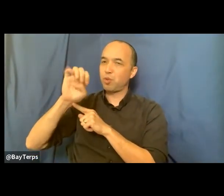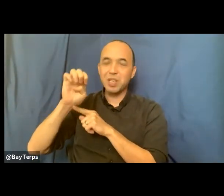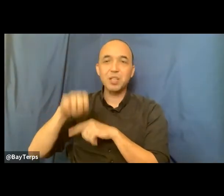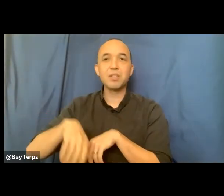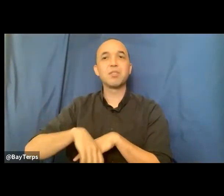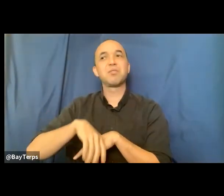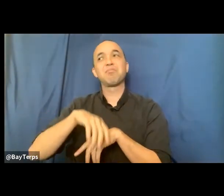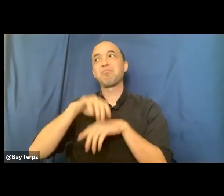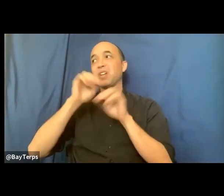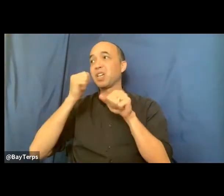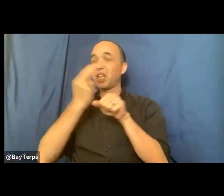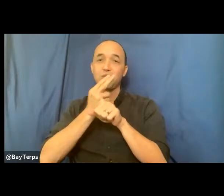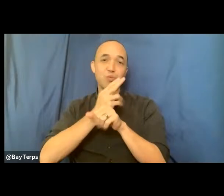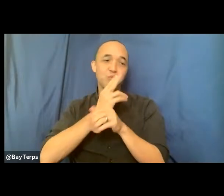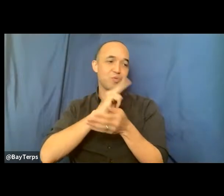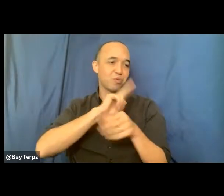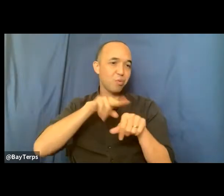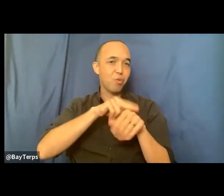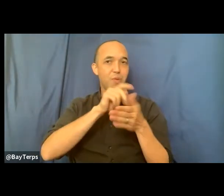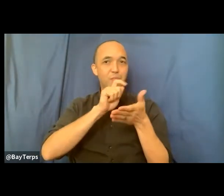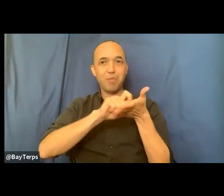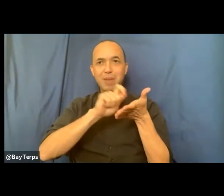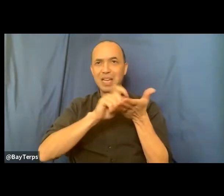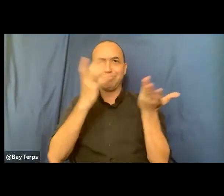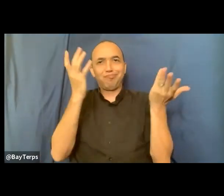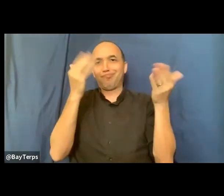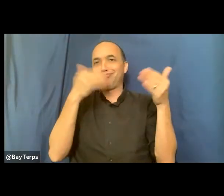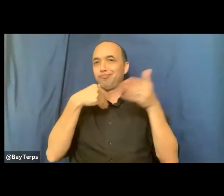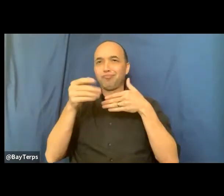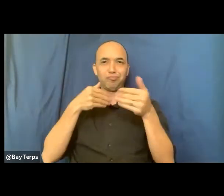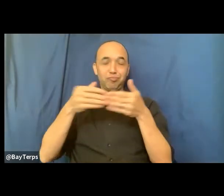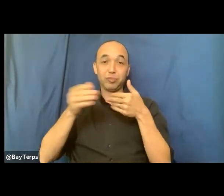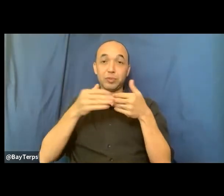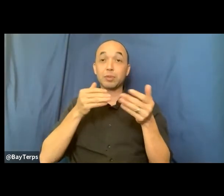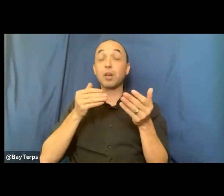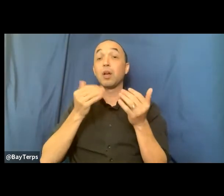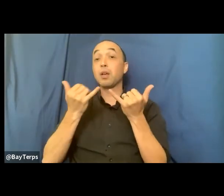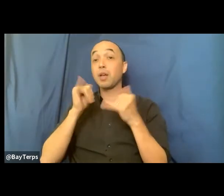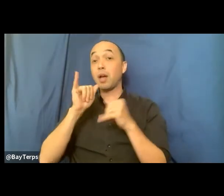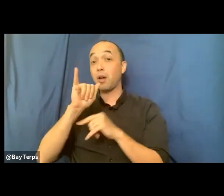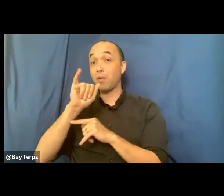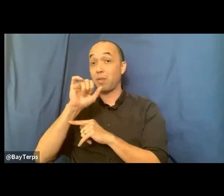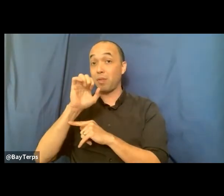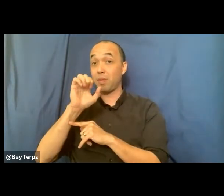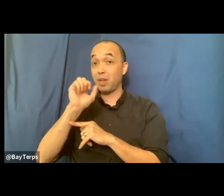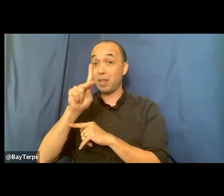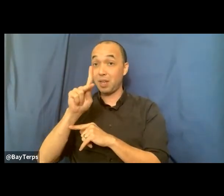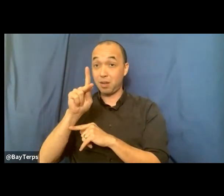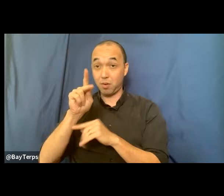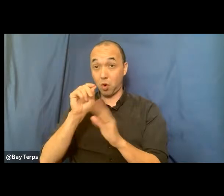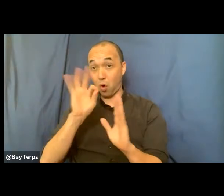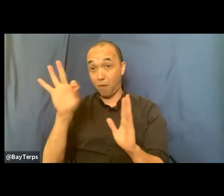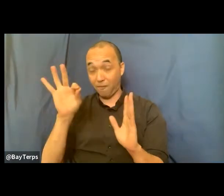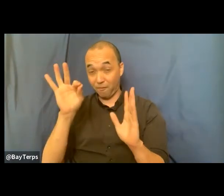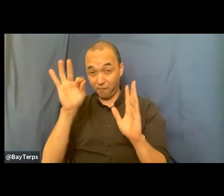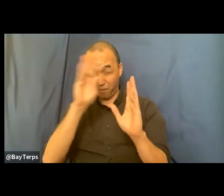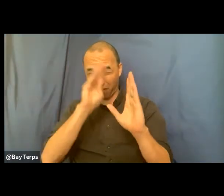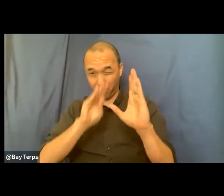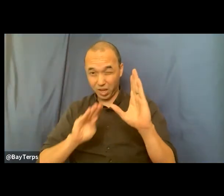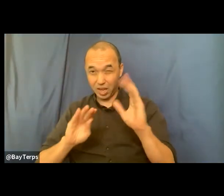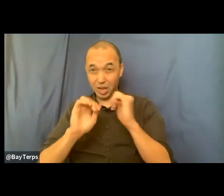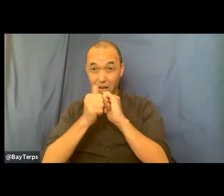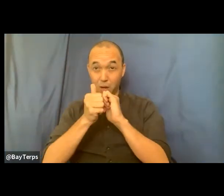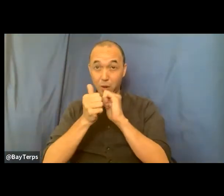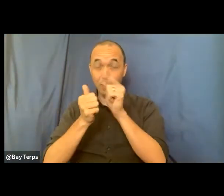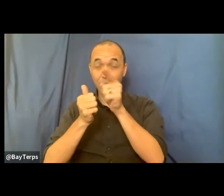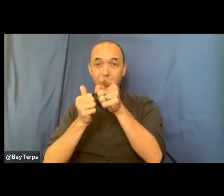matter. There's a great trick for getting the ink off. So a classic like green